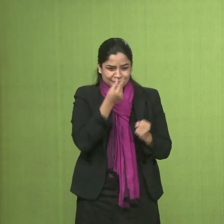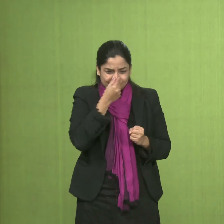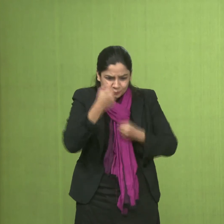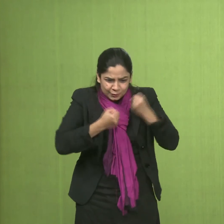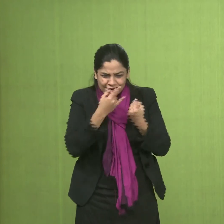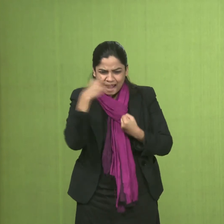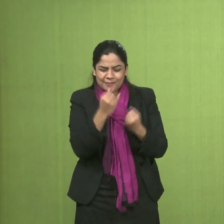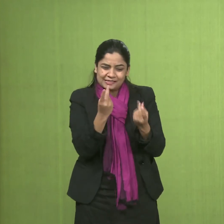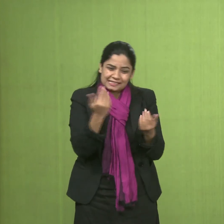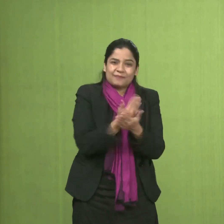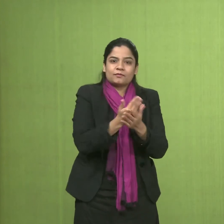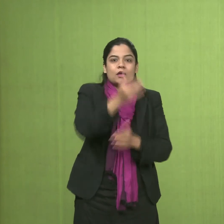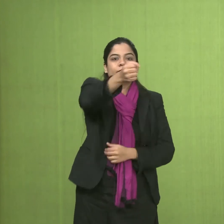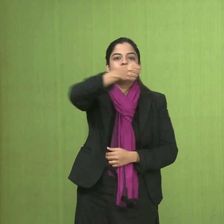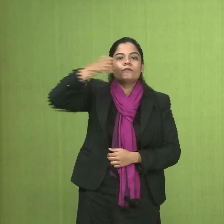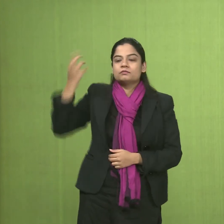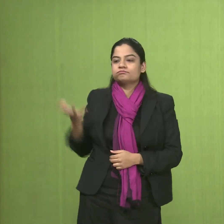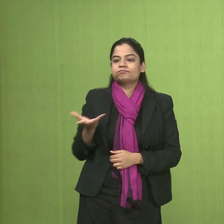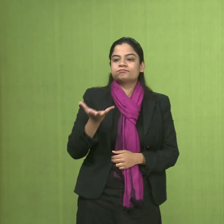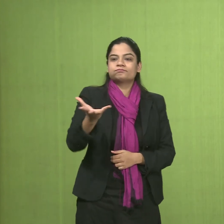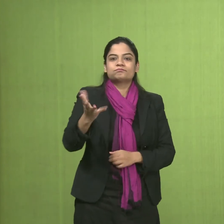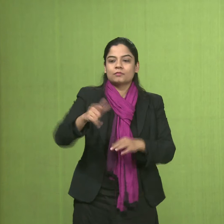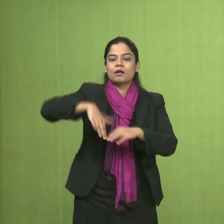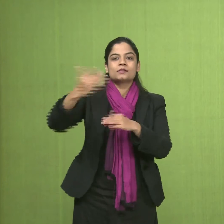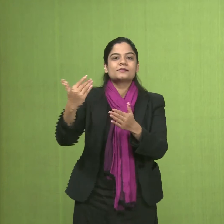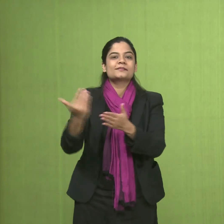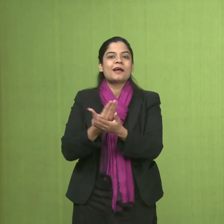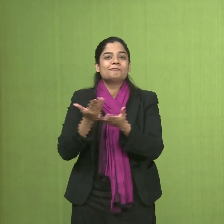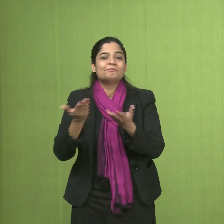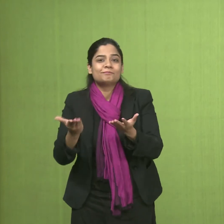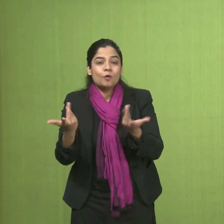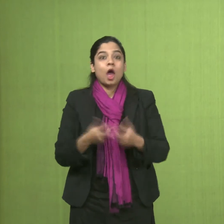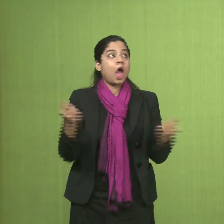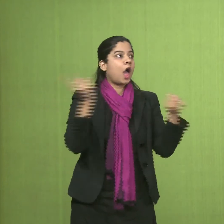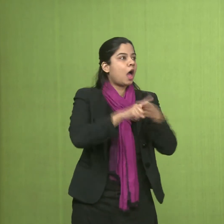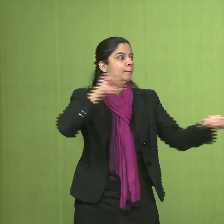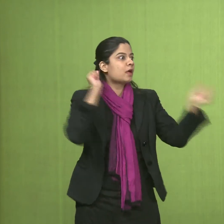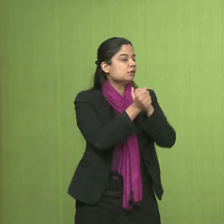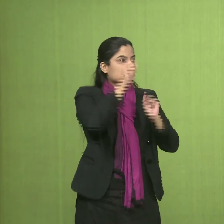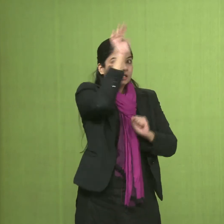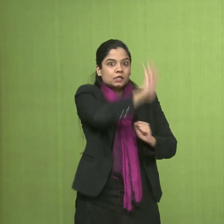you want hot water, something like that, then you can warm it on a gas stove.